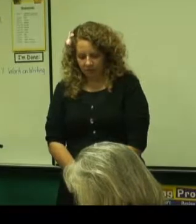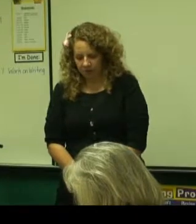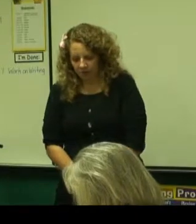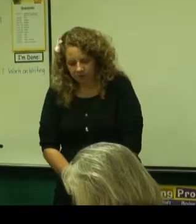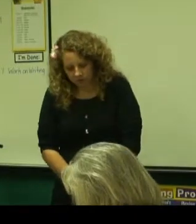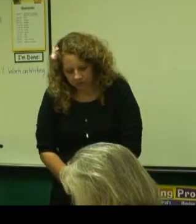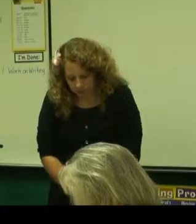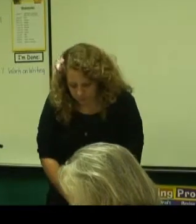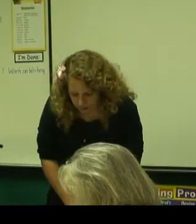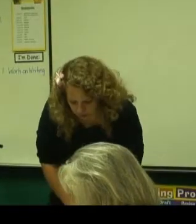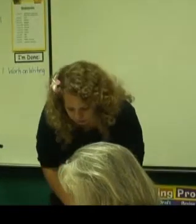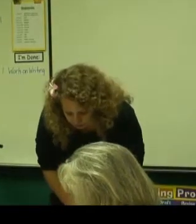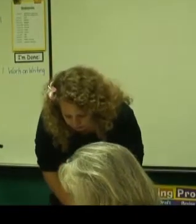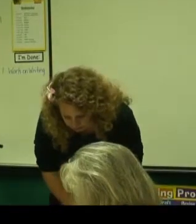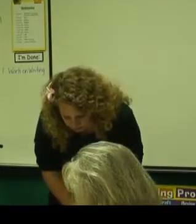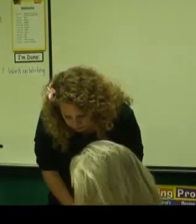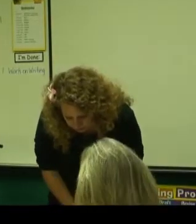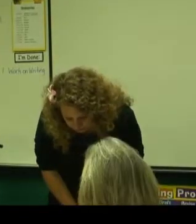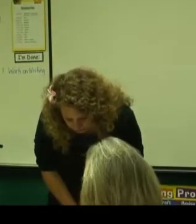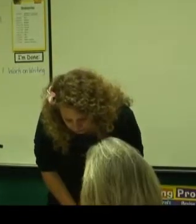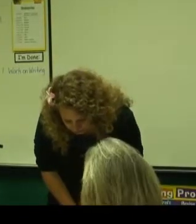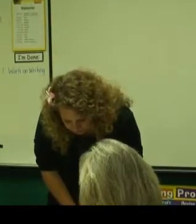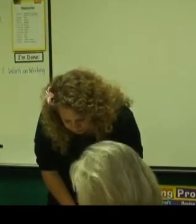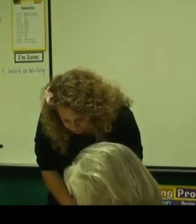Okay, so this one's the exercises.